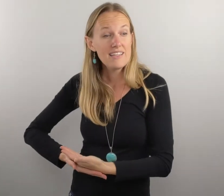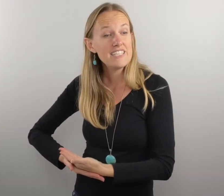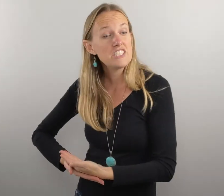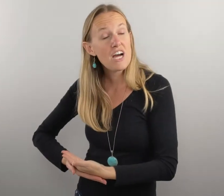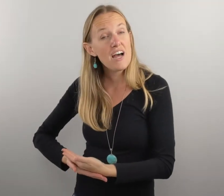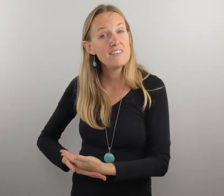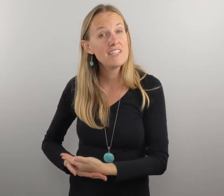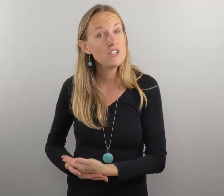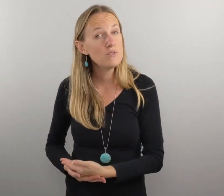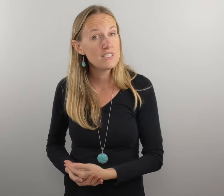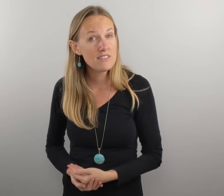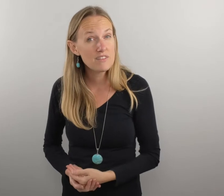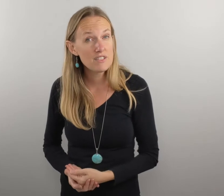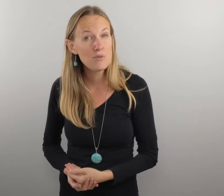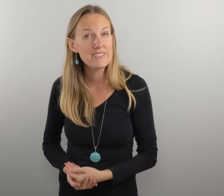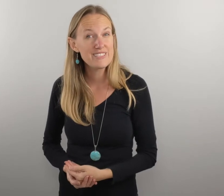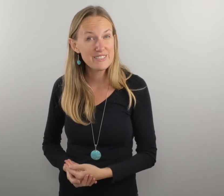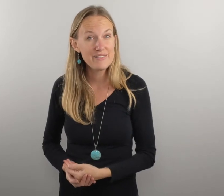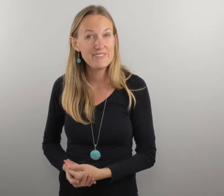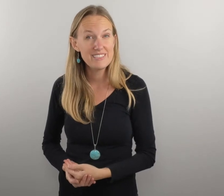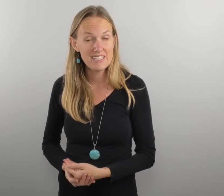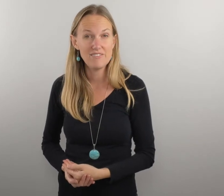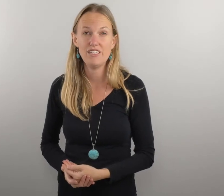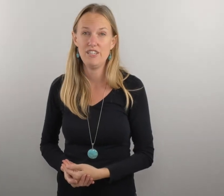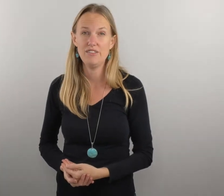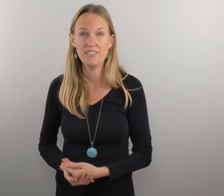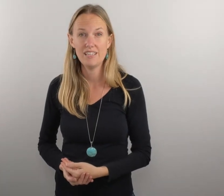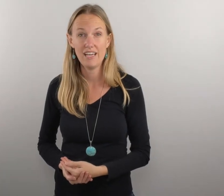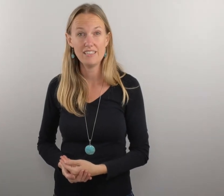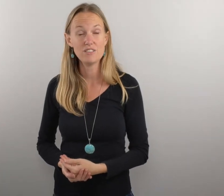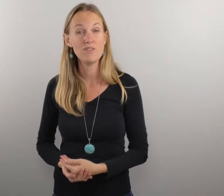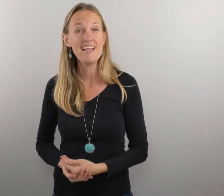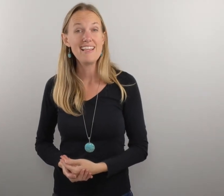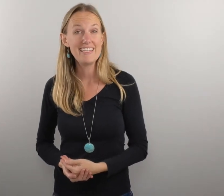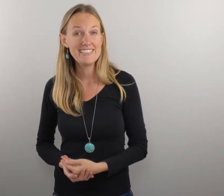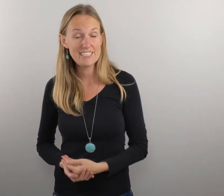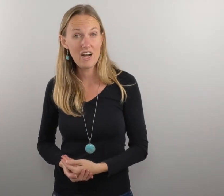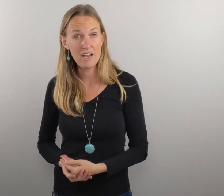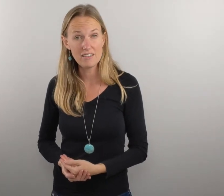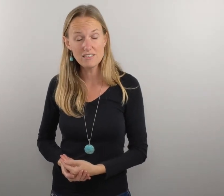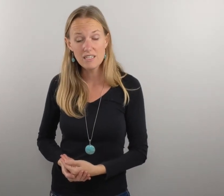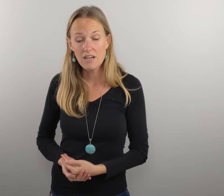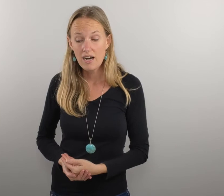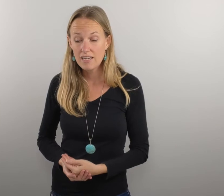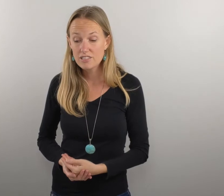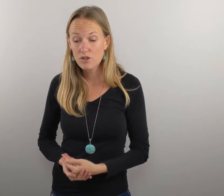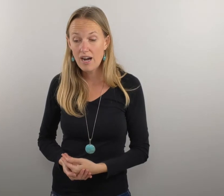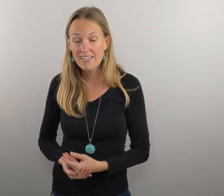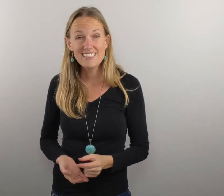This child that you delivered will soon deliver you. Okay, so this child, so I'm gonna